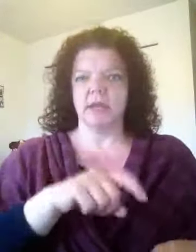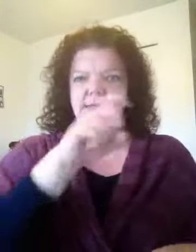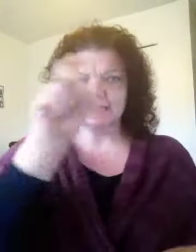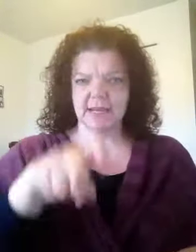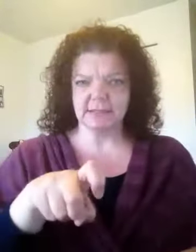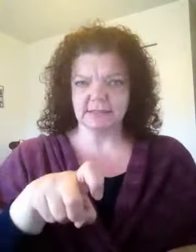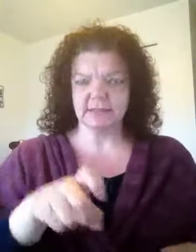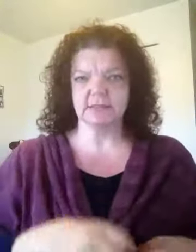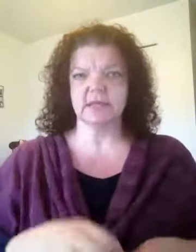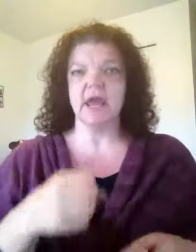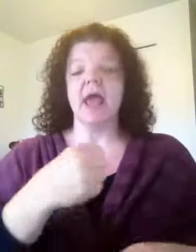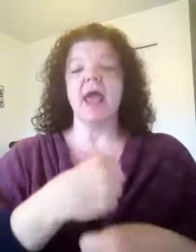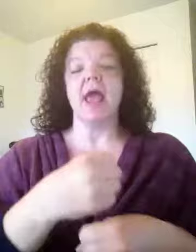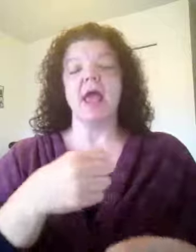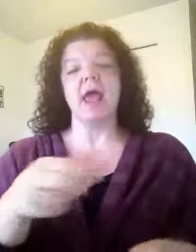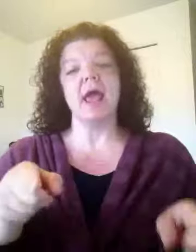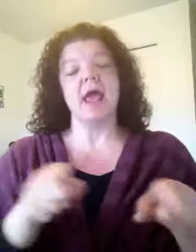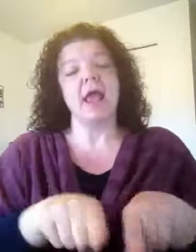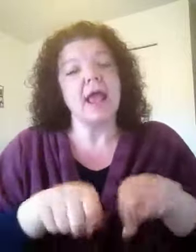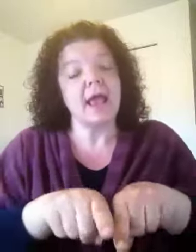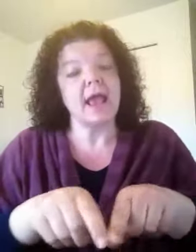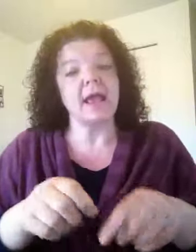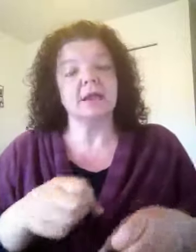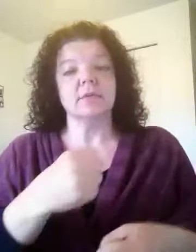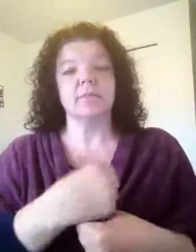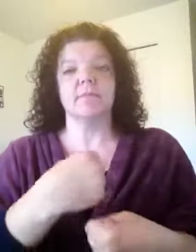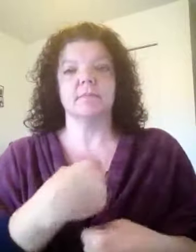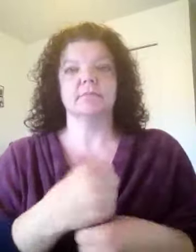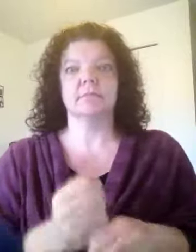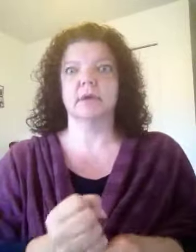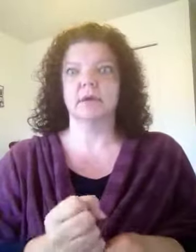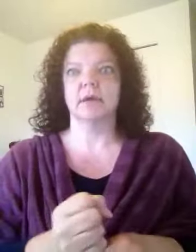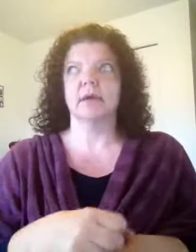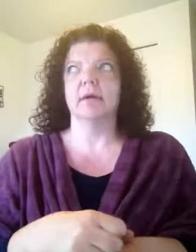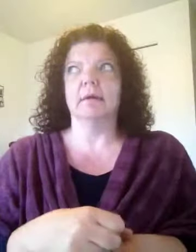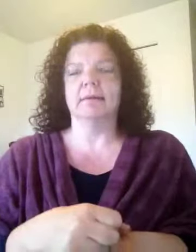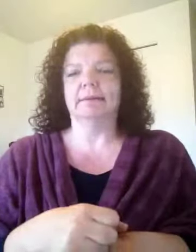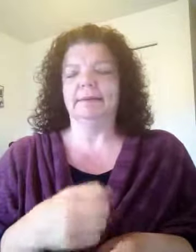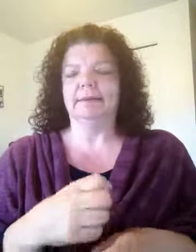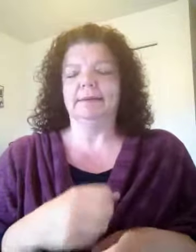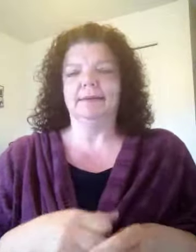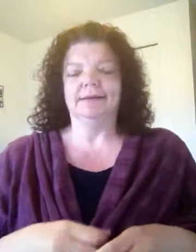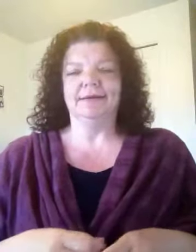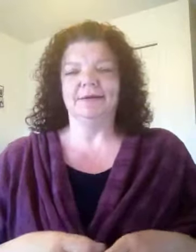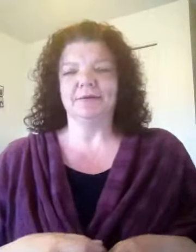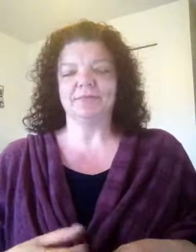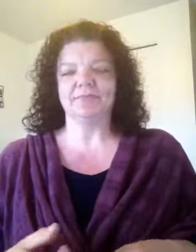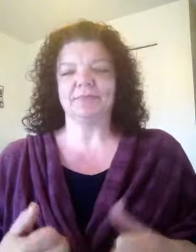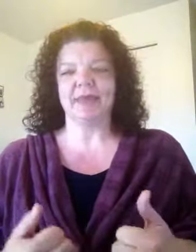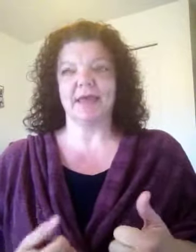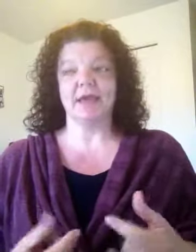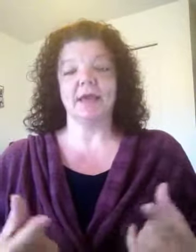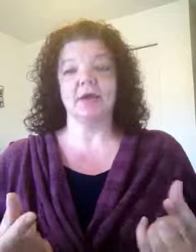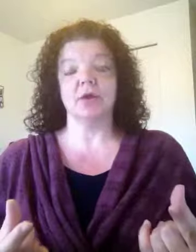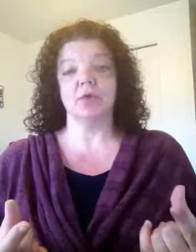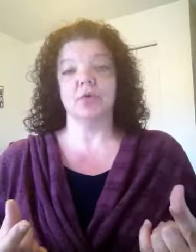design portion after your research is done. What we're going to do is we're going to quickly look at a